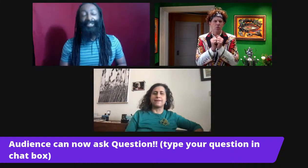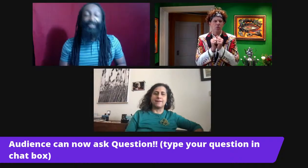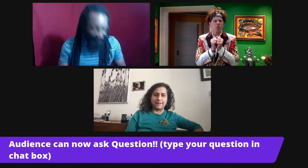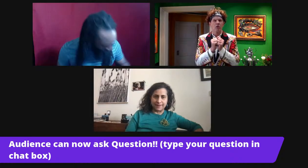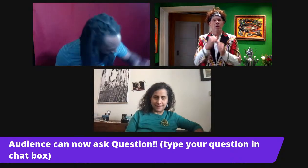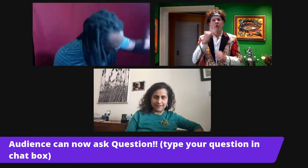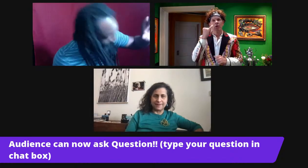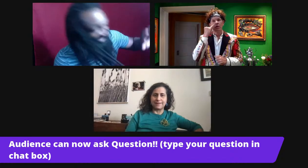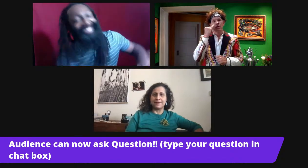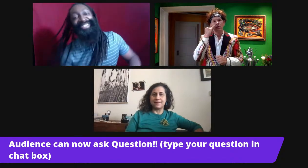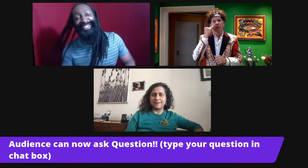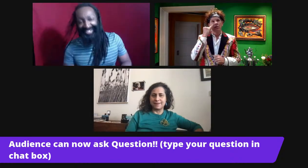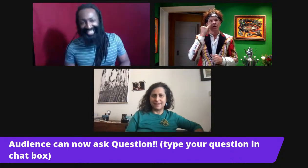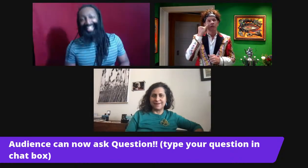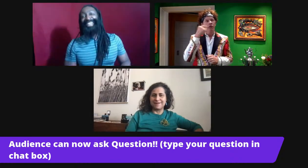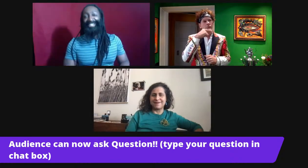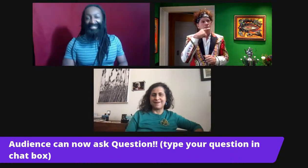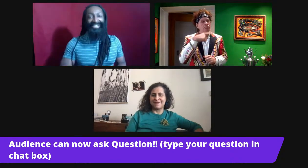It depends on who's asking.